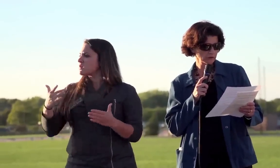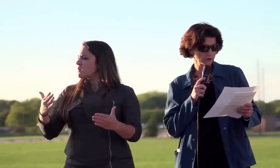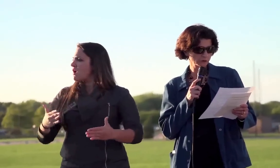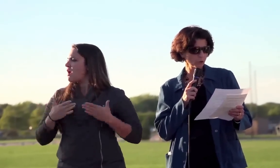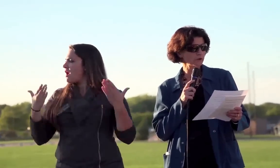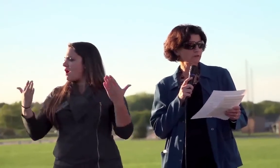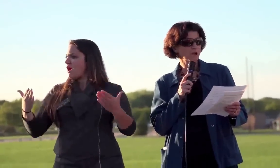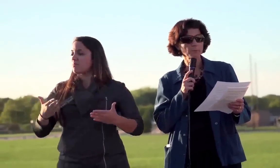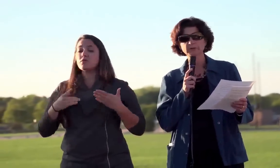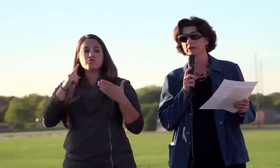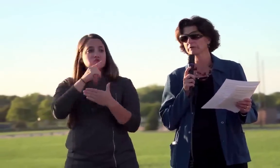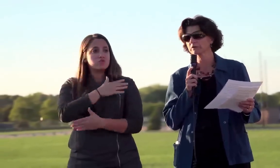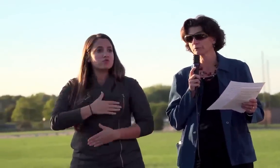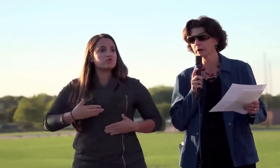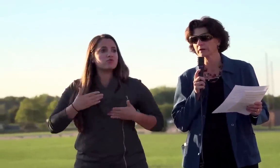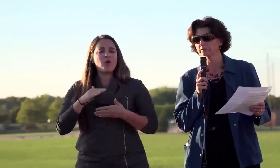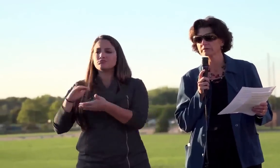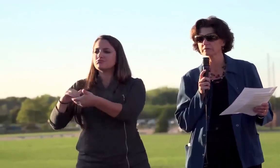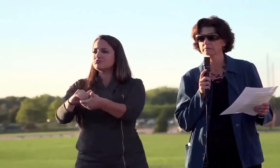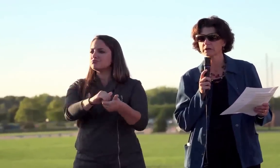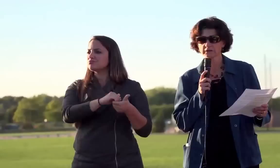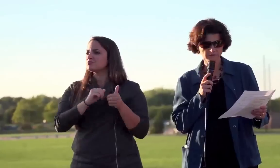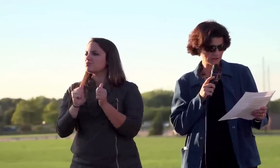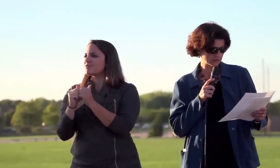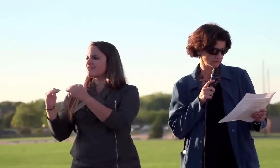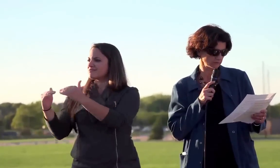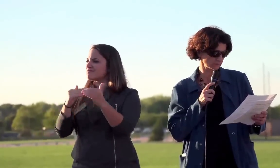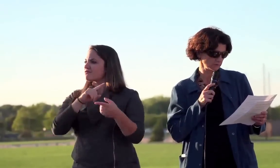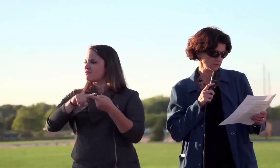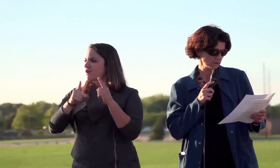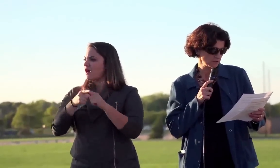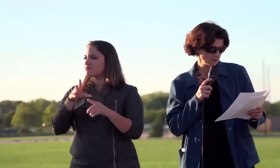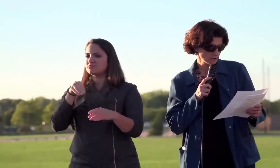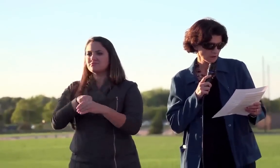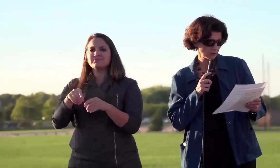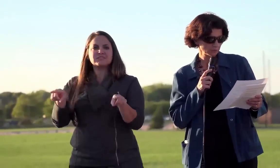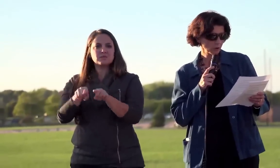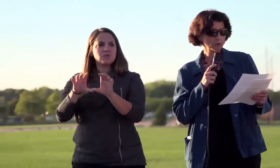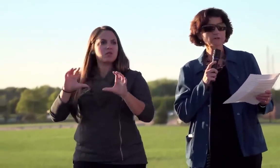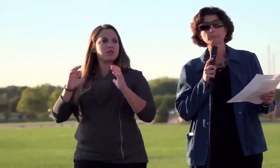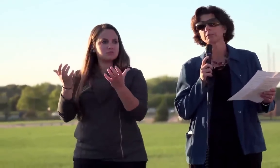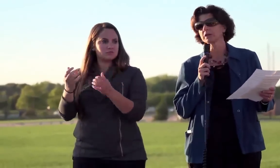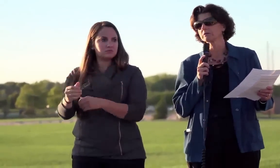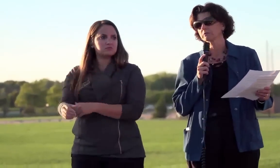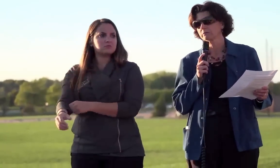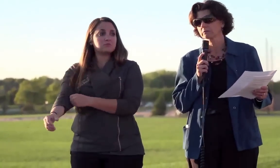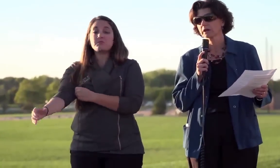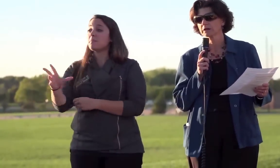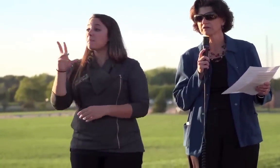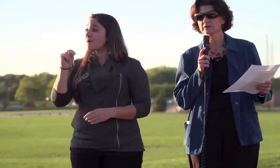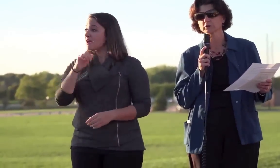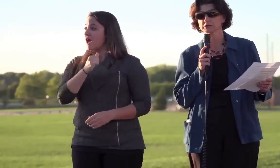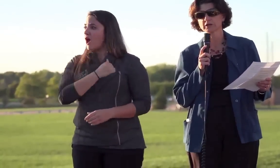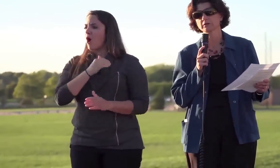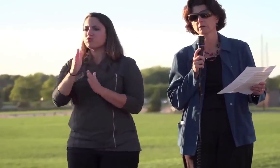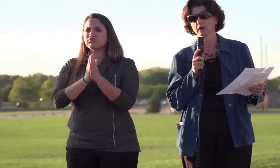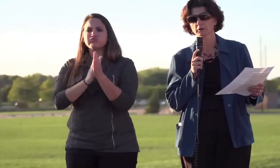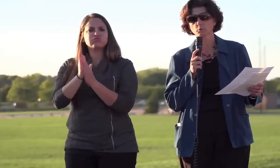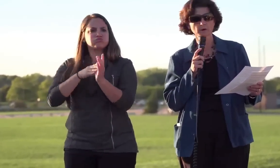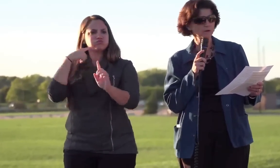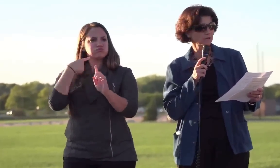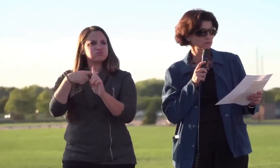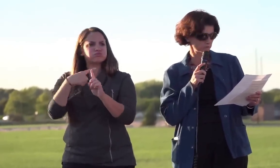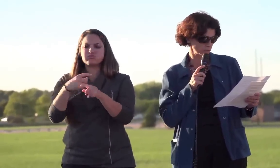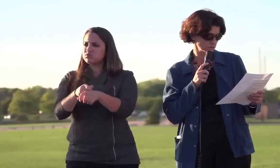the company of his friends in his classes. He was always upbeat and a diligent, hardworking